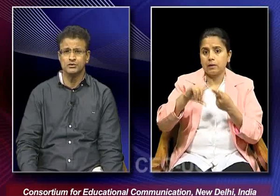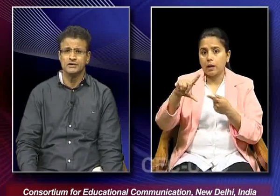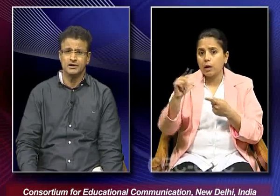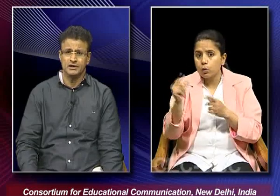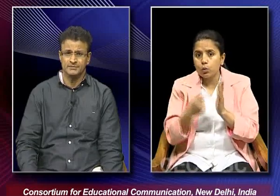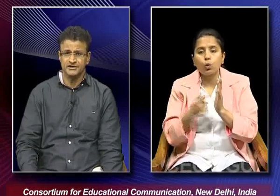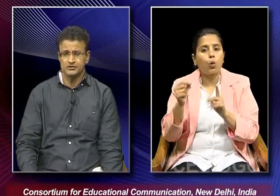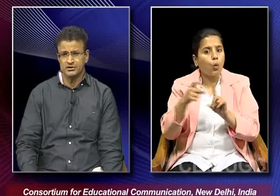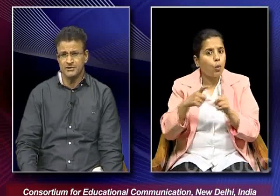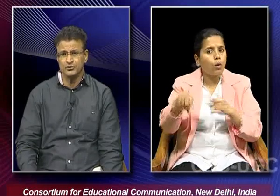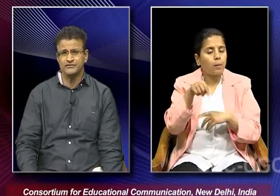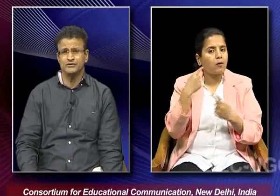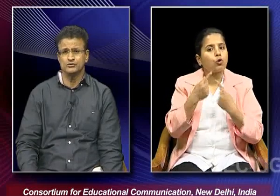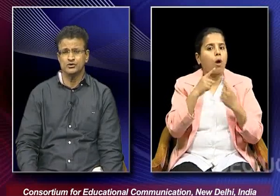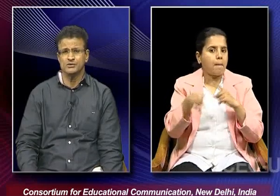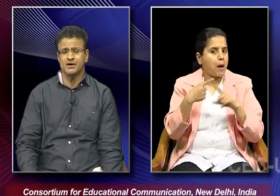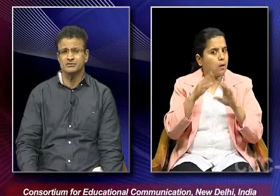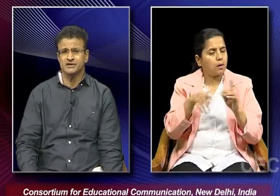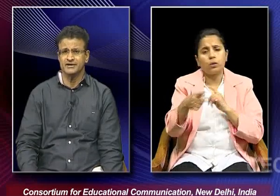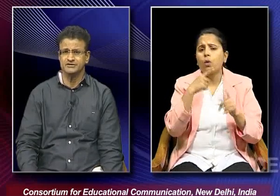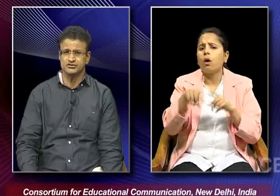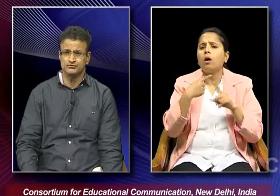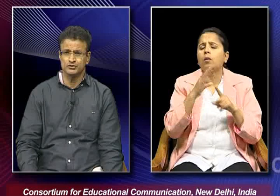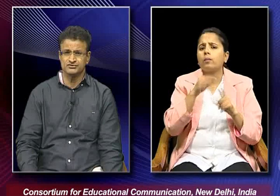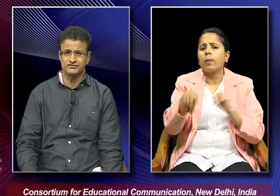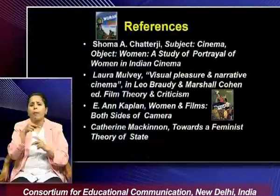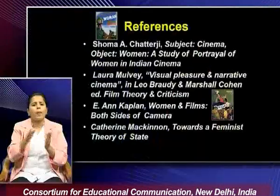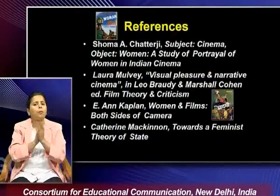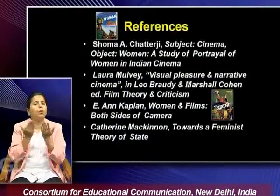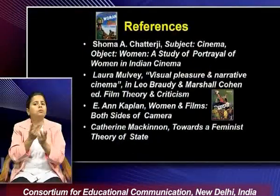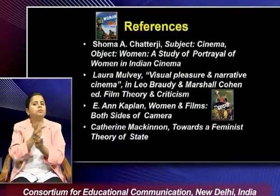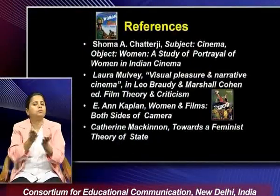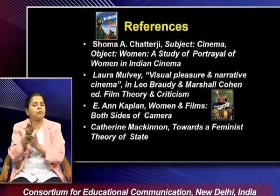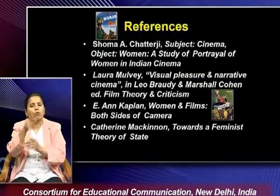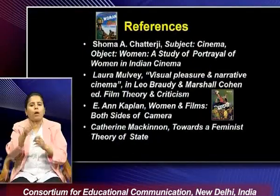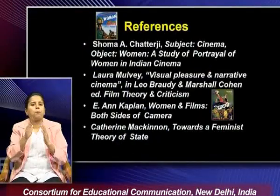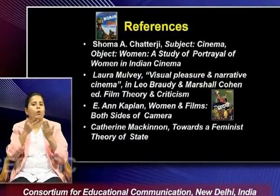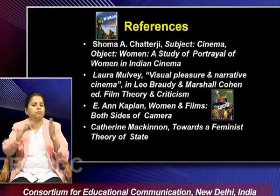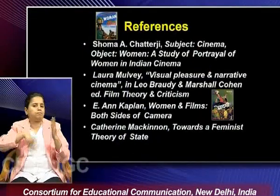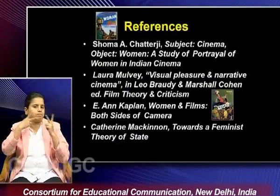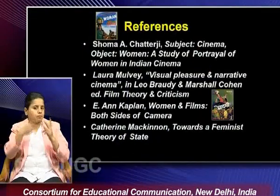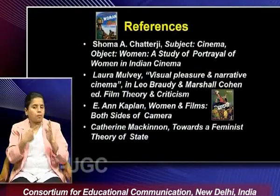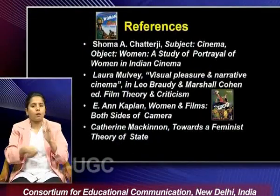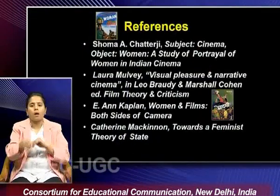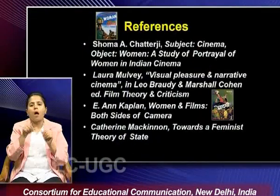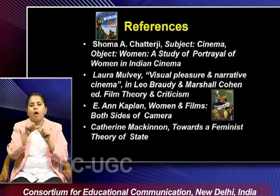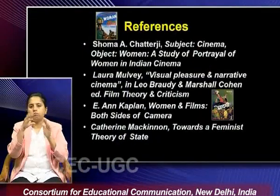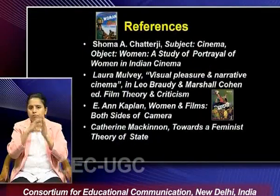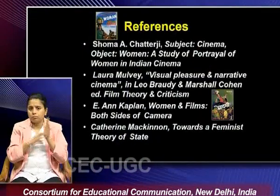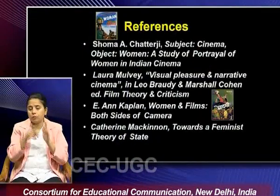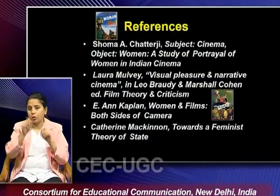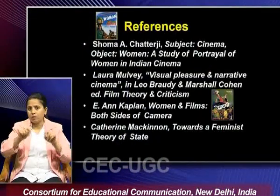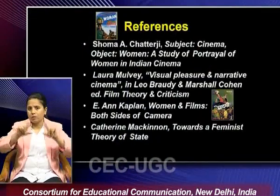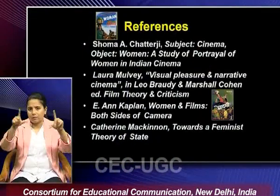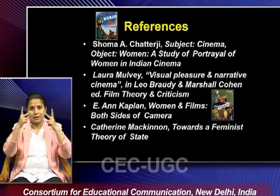also being talked about. When you talk about the kinds of books which one can refer, or the articles, you can see on the screen